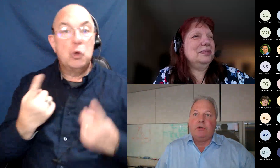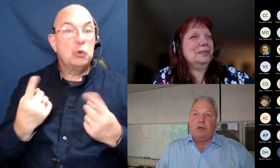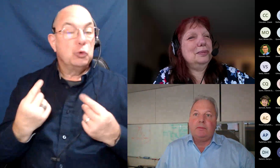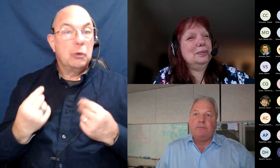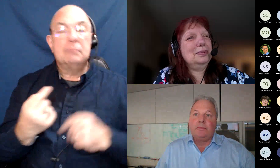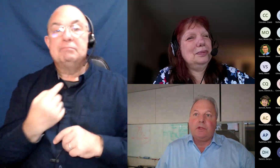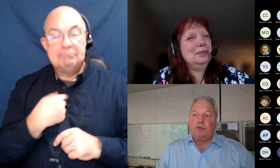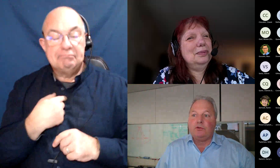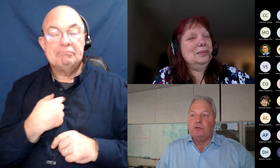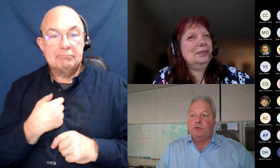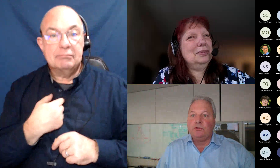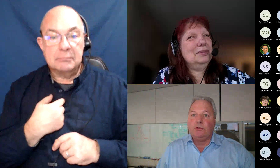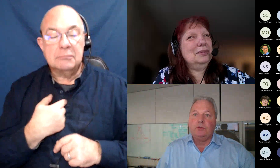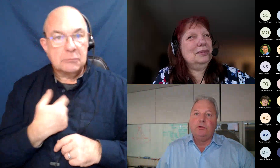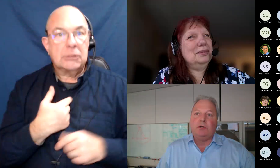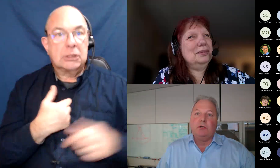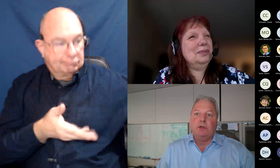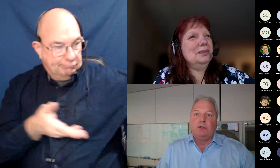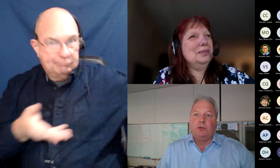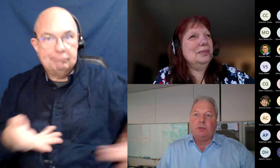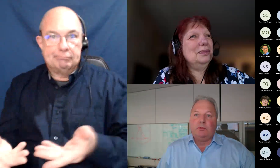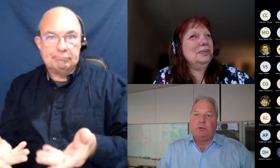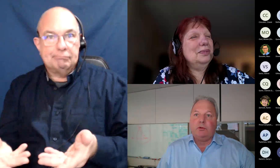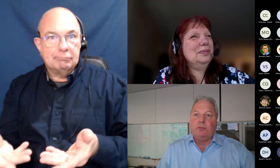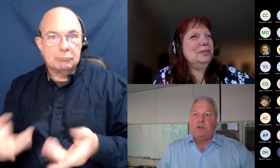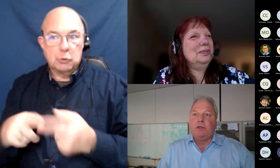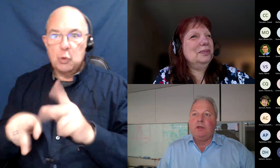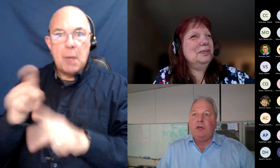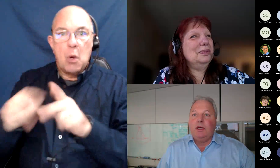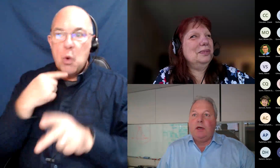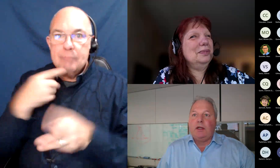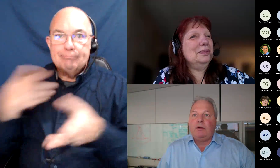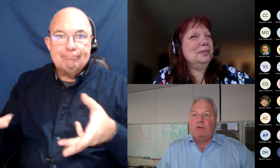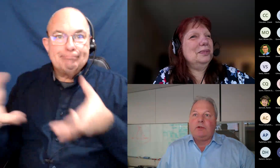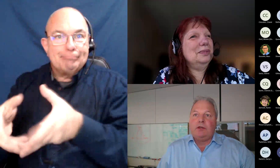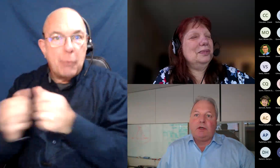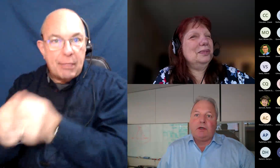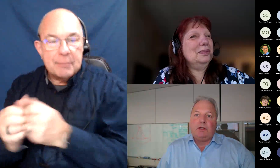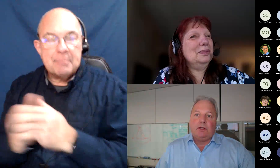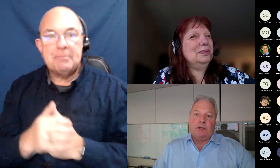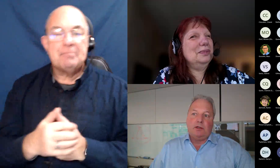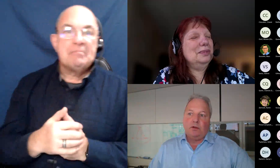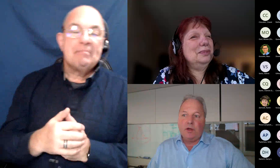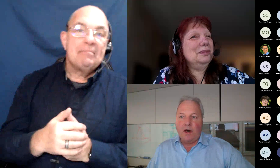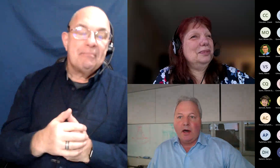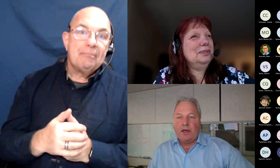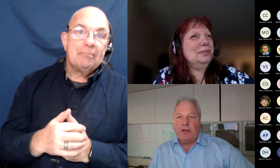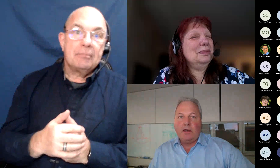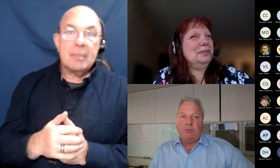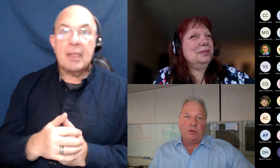would introduce Luna to the people we were meeting. And I would say that,